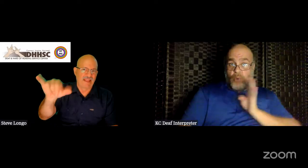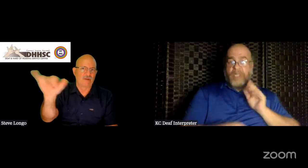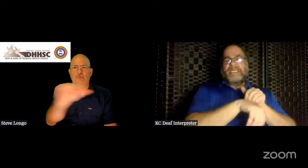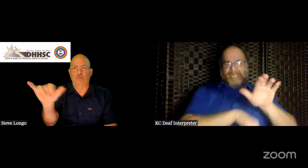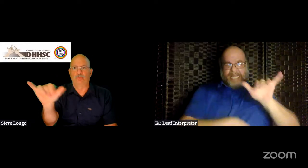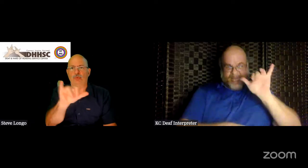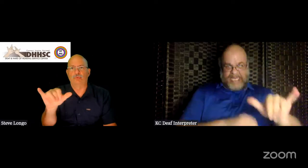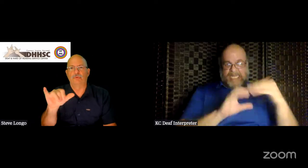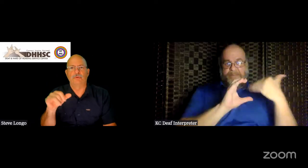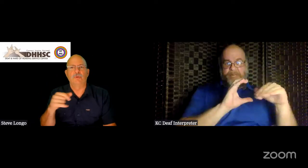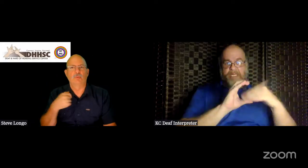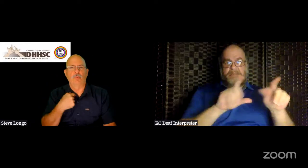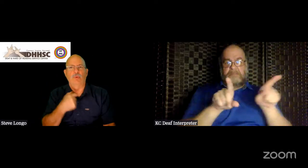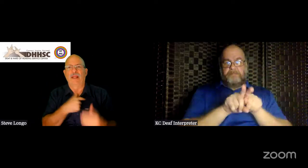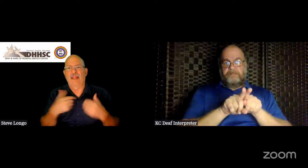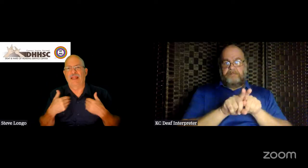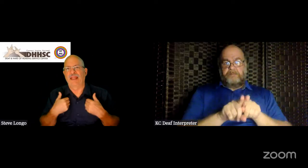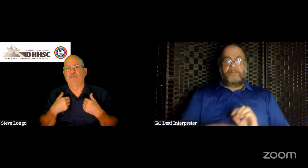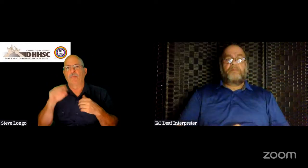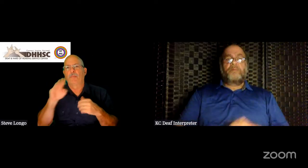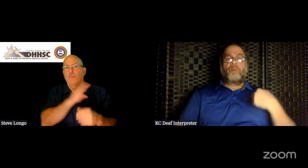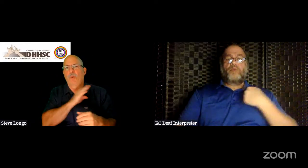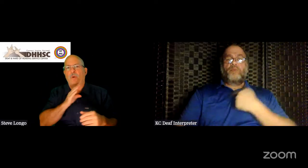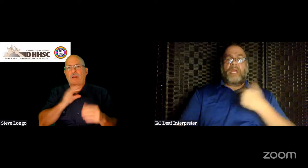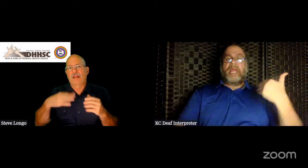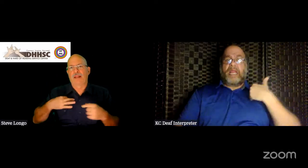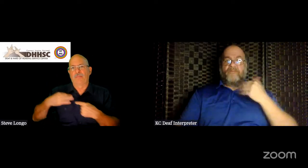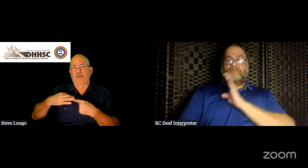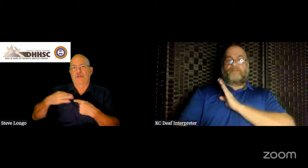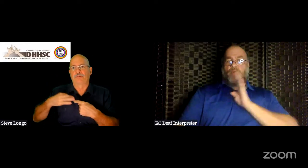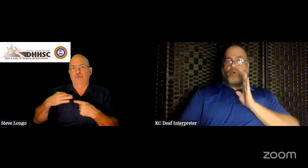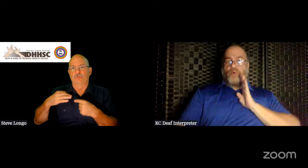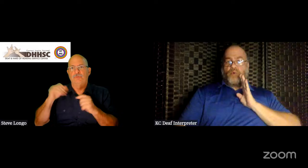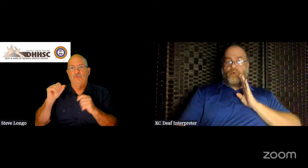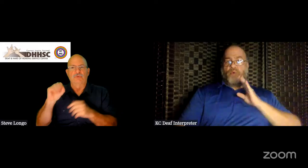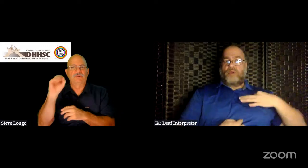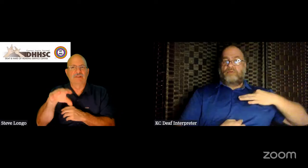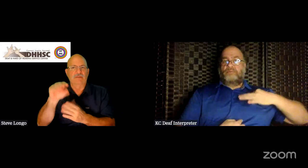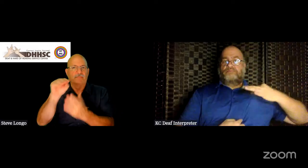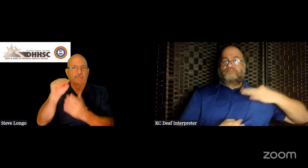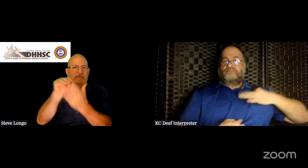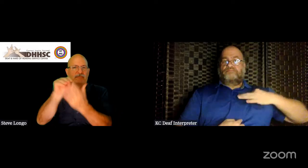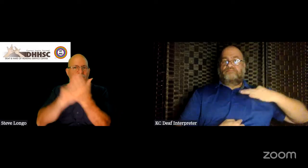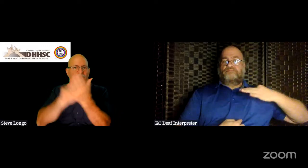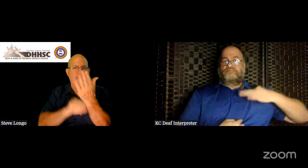at dhhsc.org and that email address.